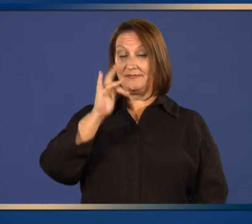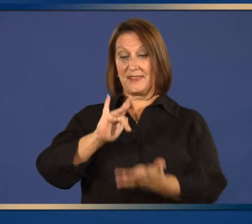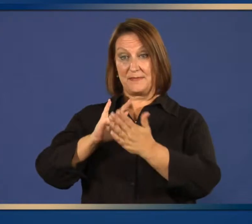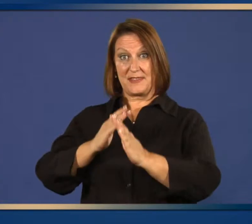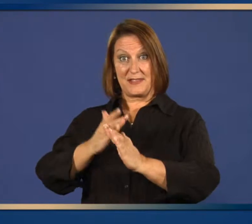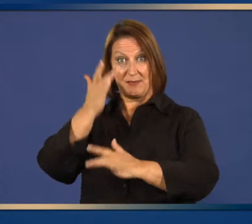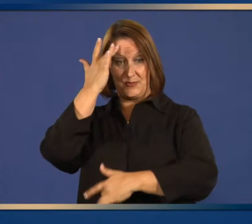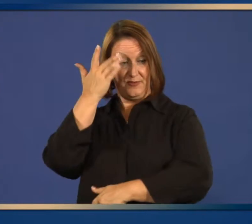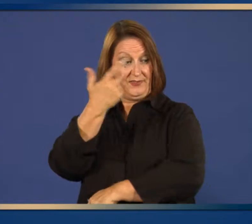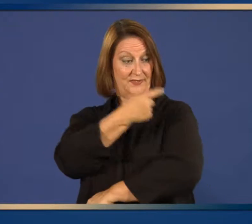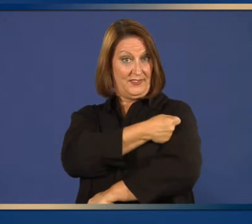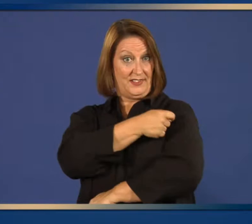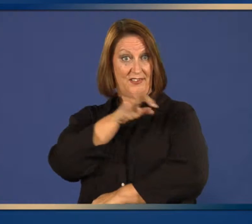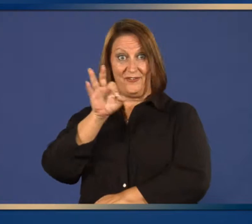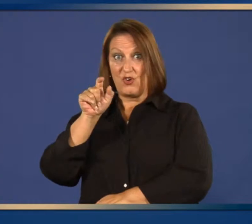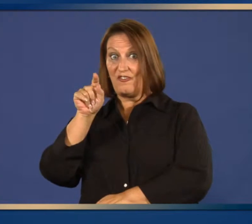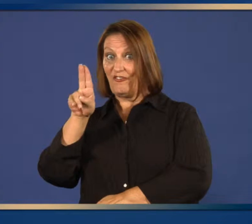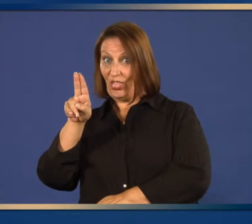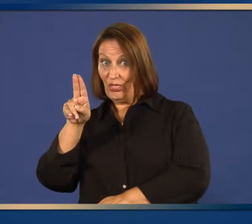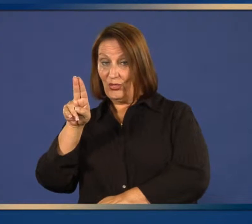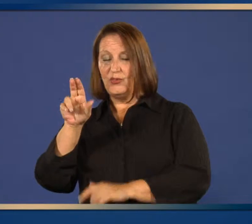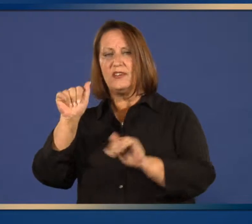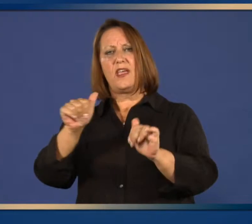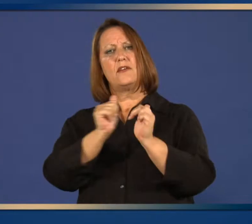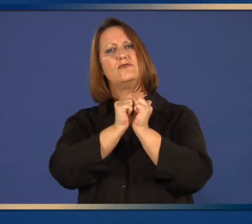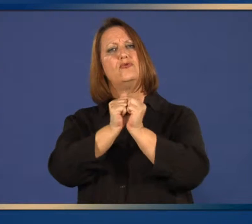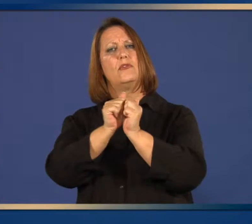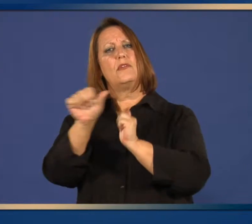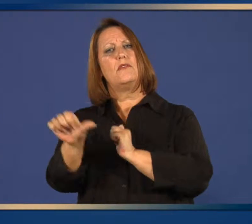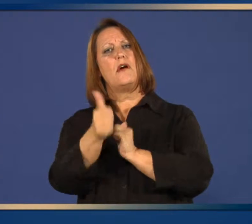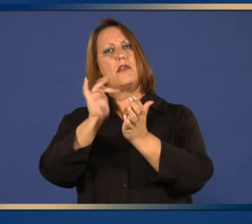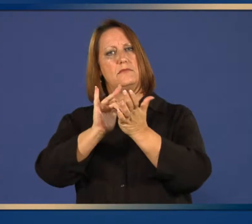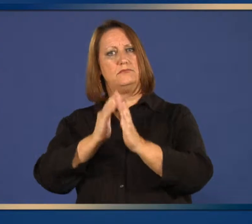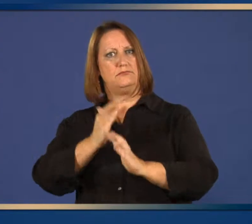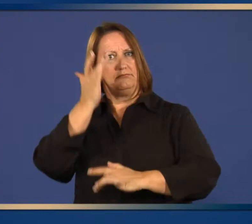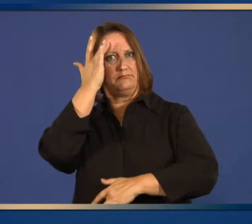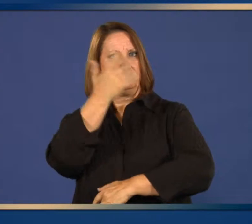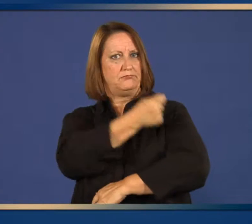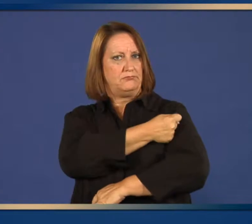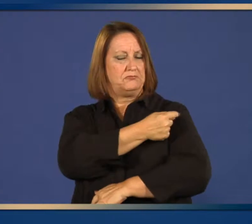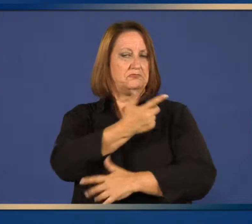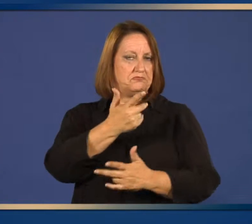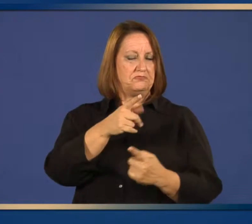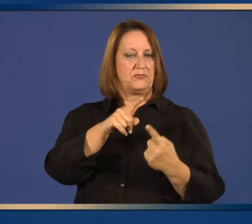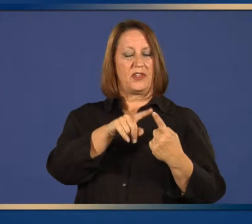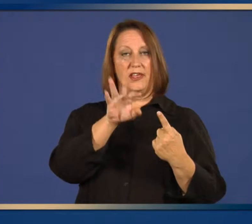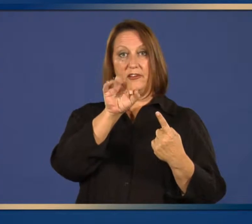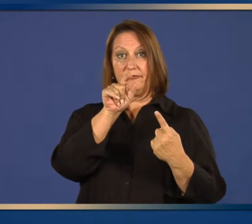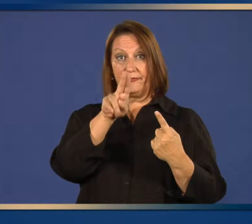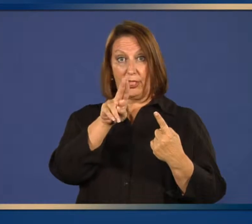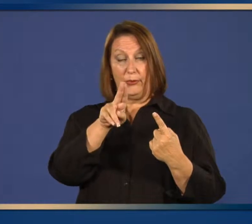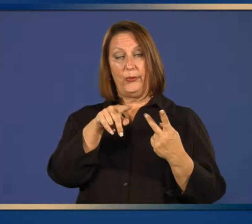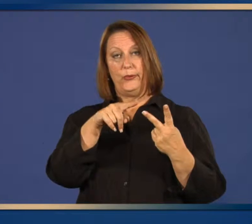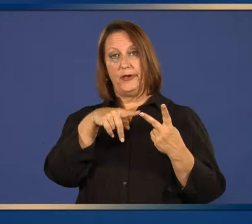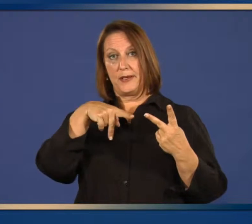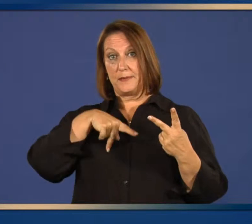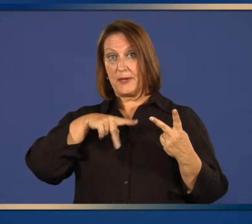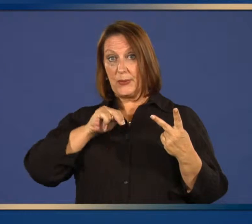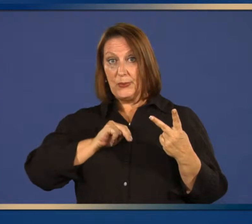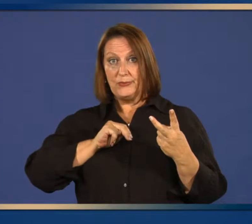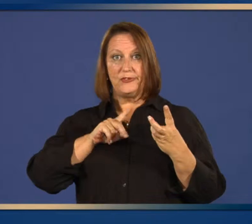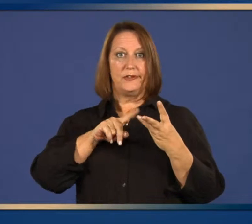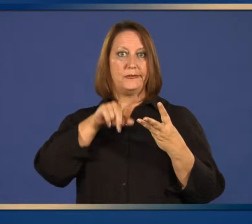Influenza vaccine may be given at the same time as other vaccines, including pneumococcal